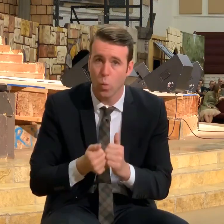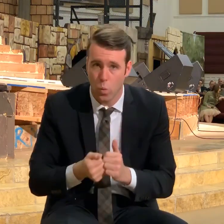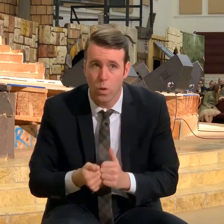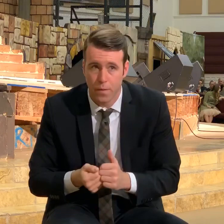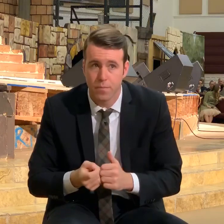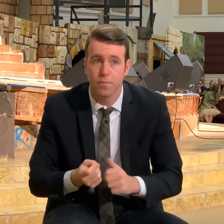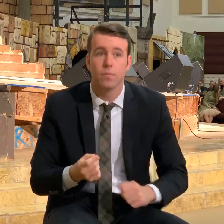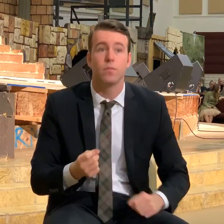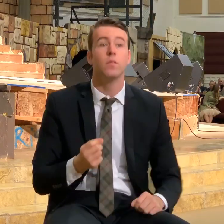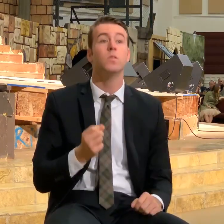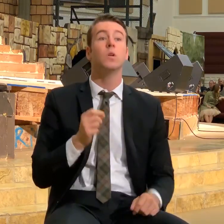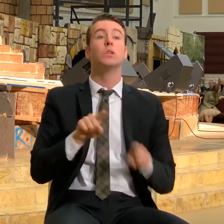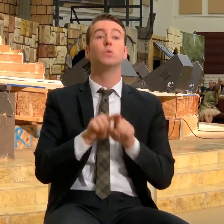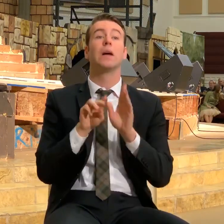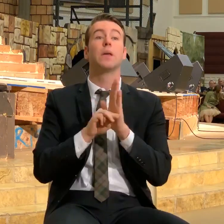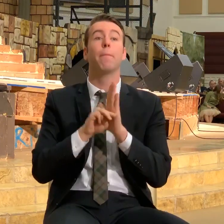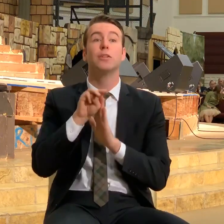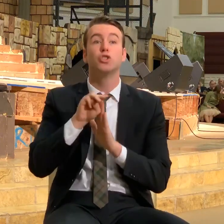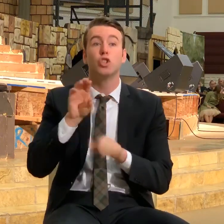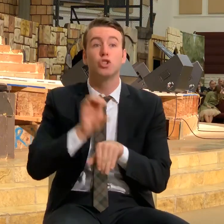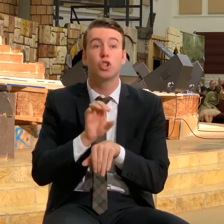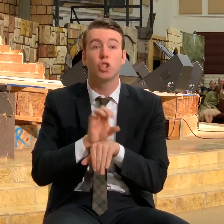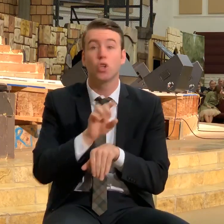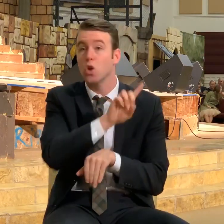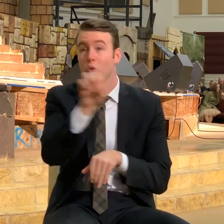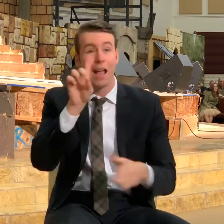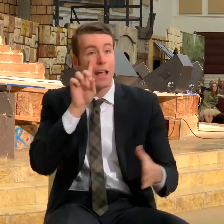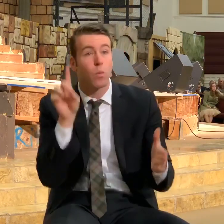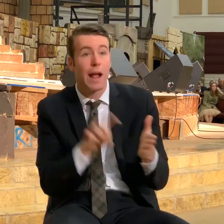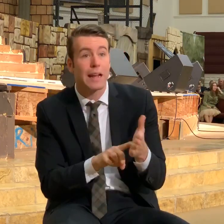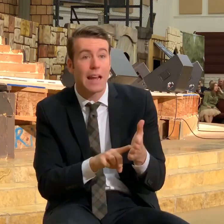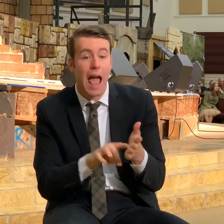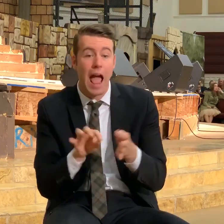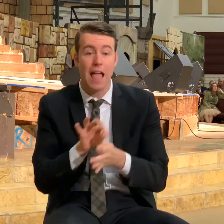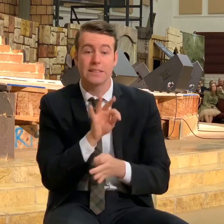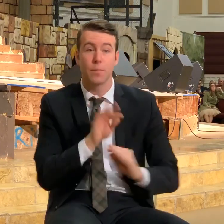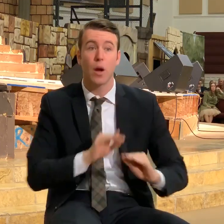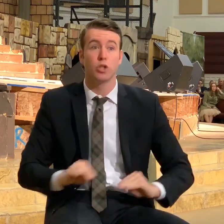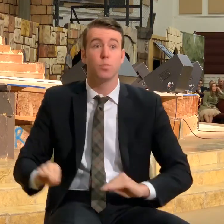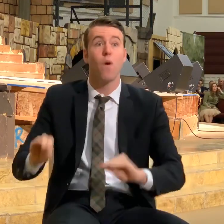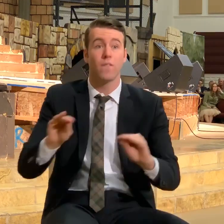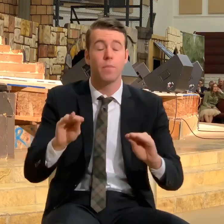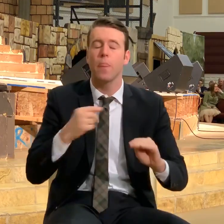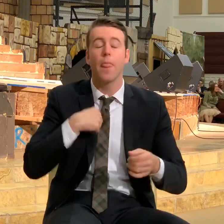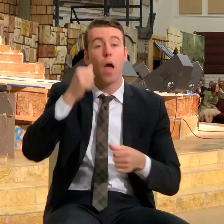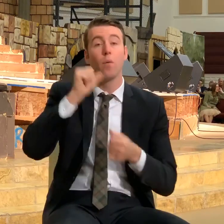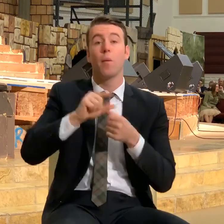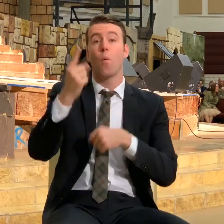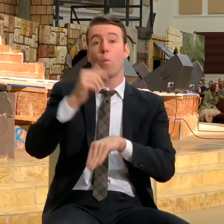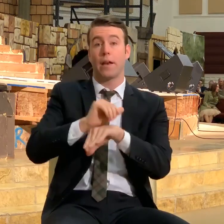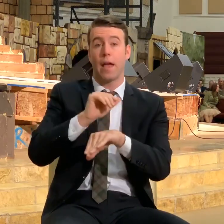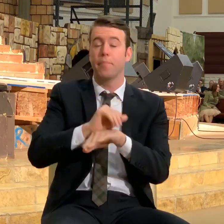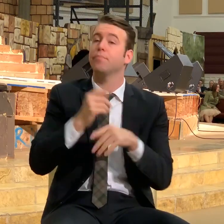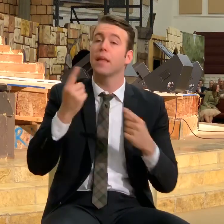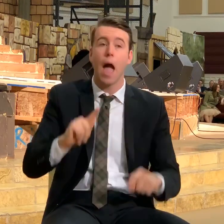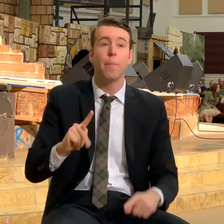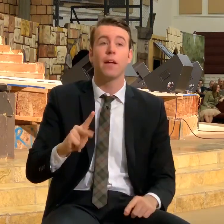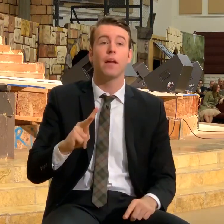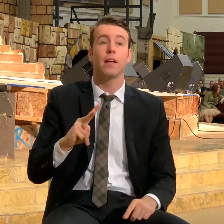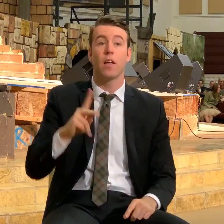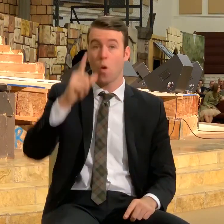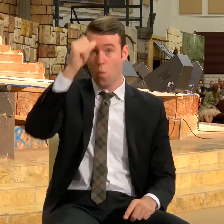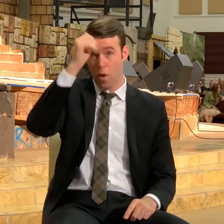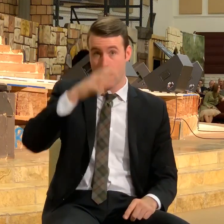And so as a mature church, you recognize when the Spirit is moving. I remember one night there was a man that had